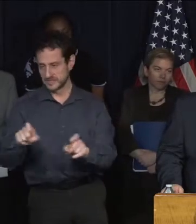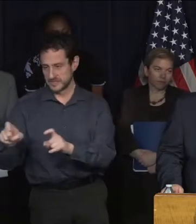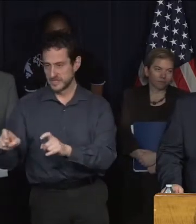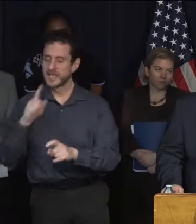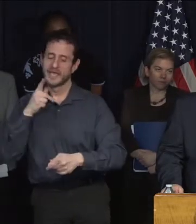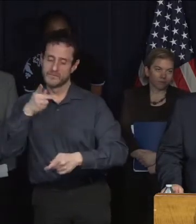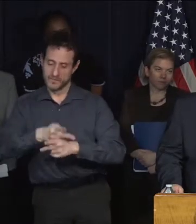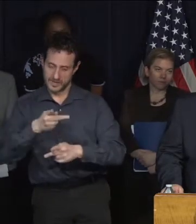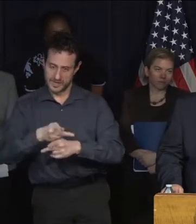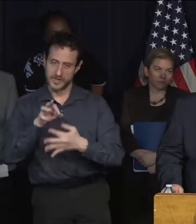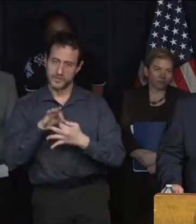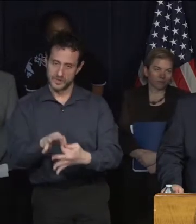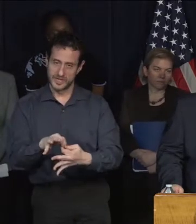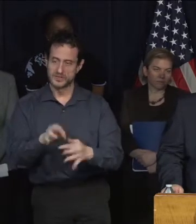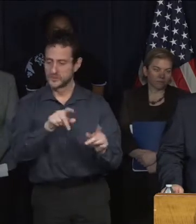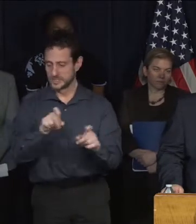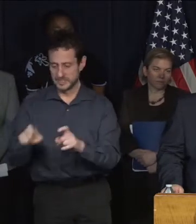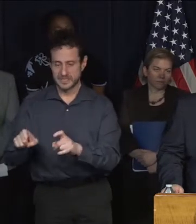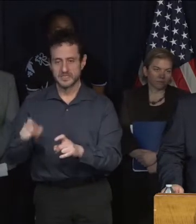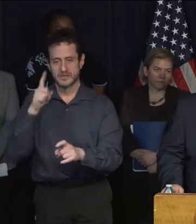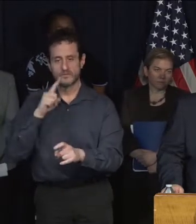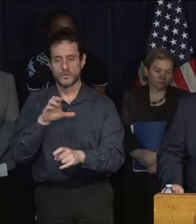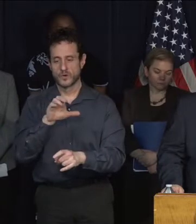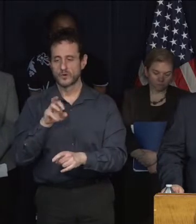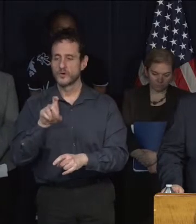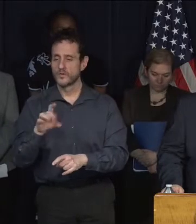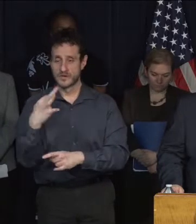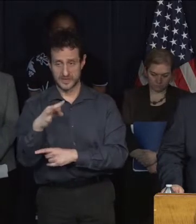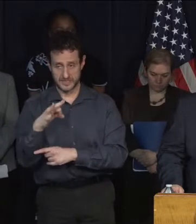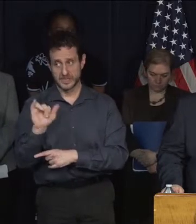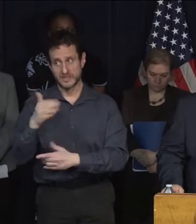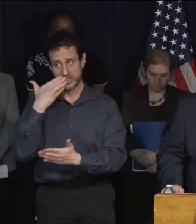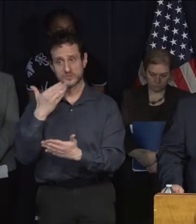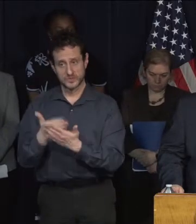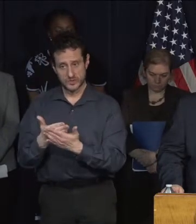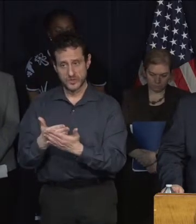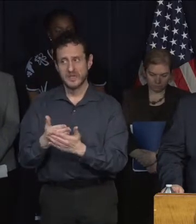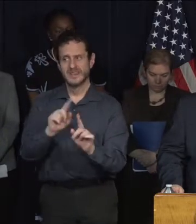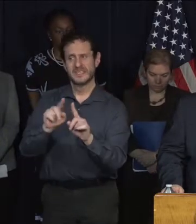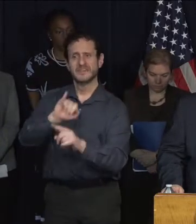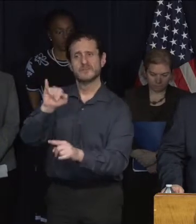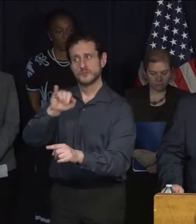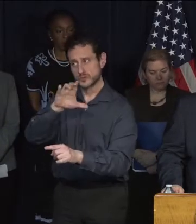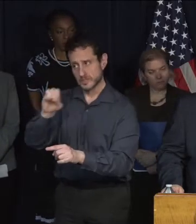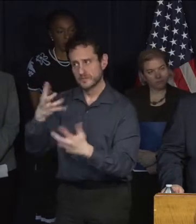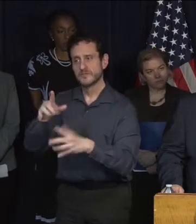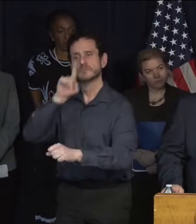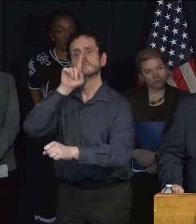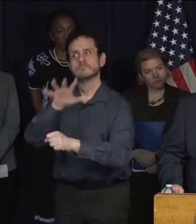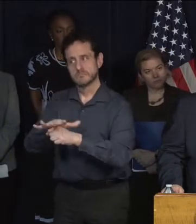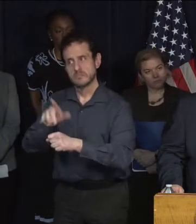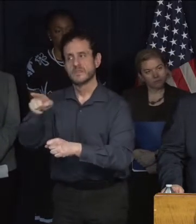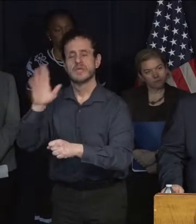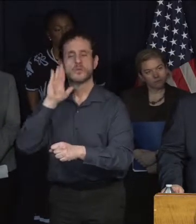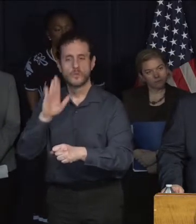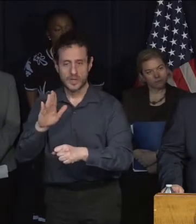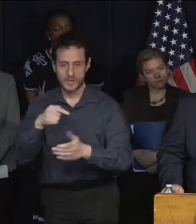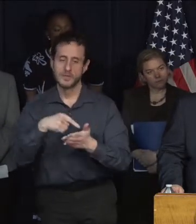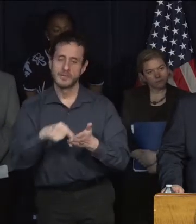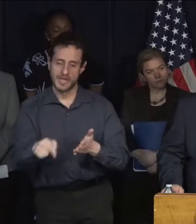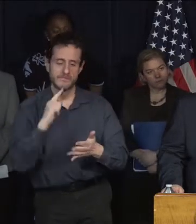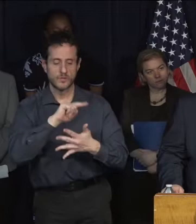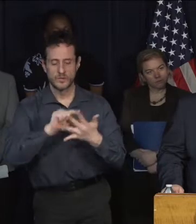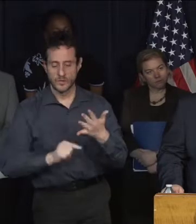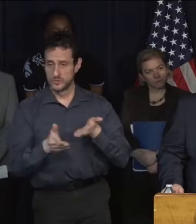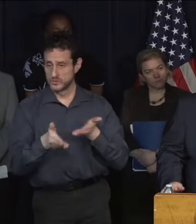right around that testing. And that's good. We're going to need more. You know, we want to make sure that everybody knows that